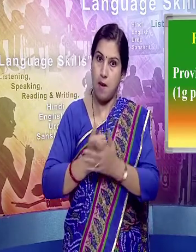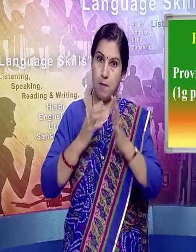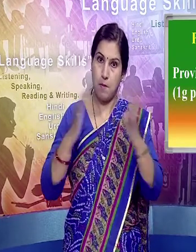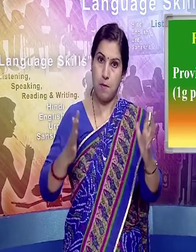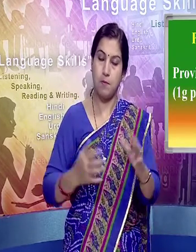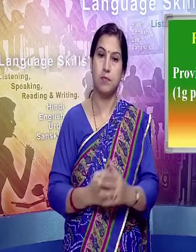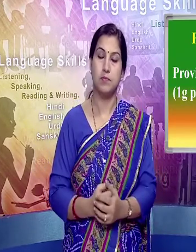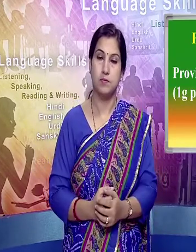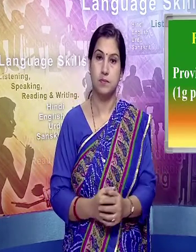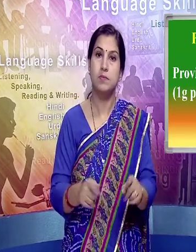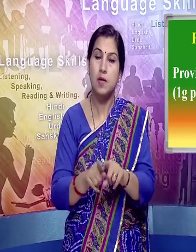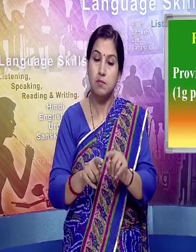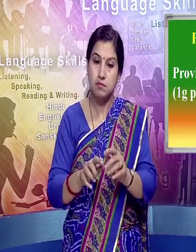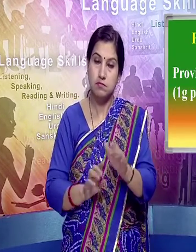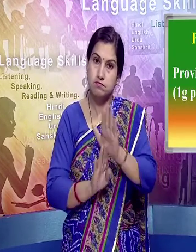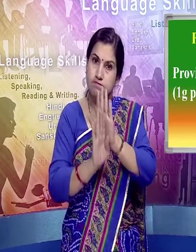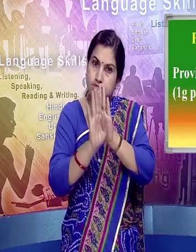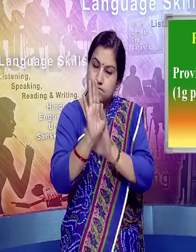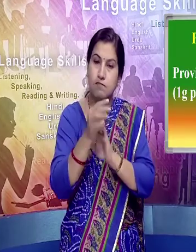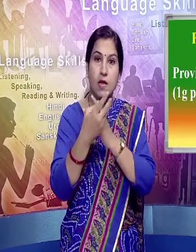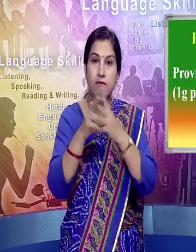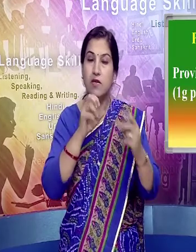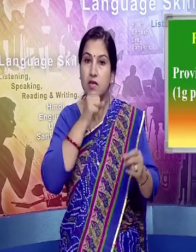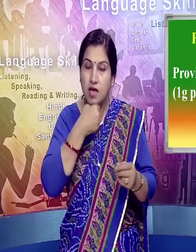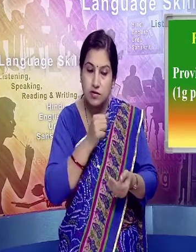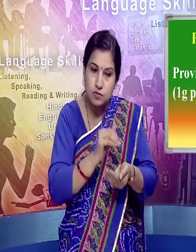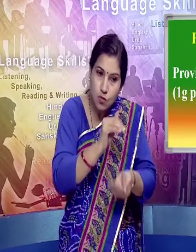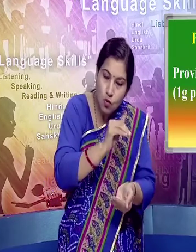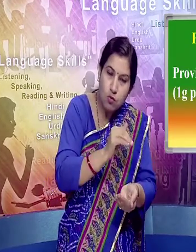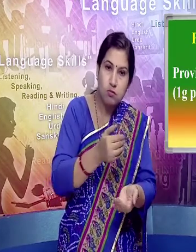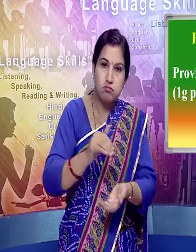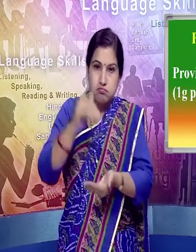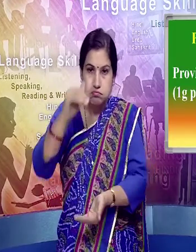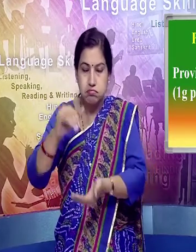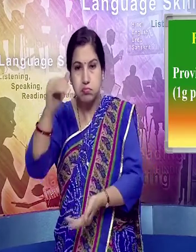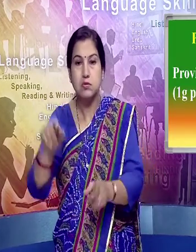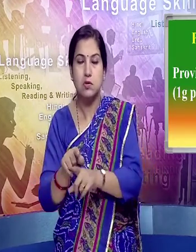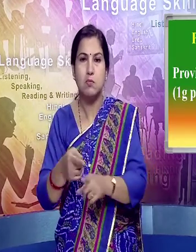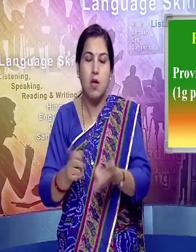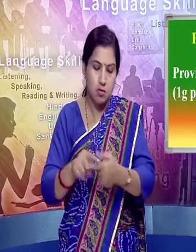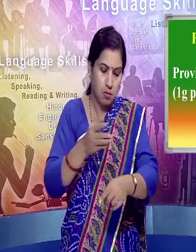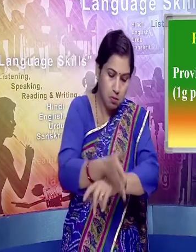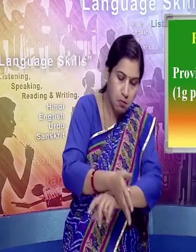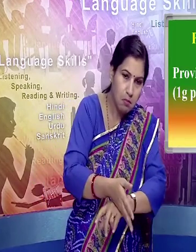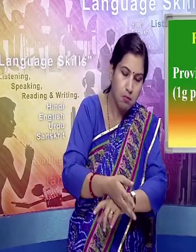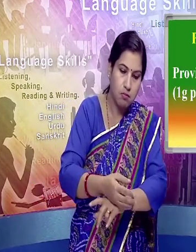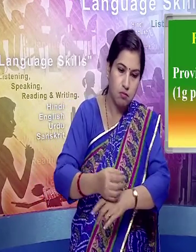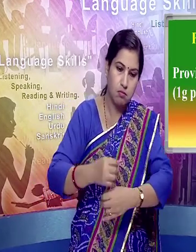and development in different age groups. Repair of old cells, that is